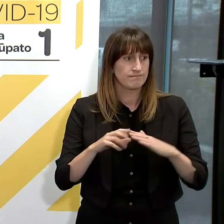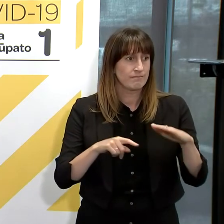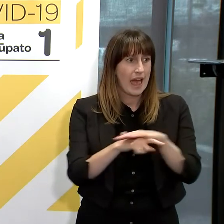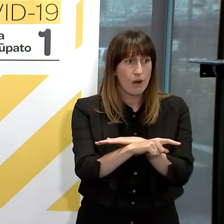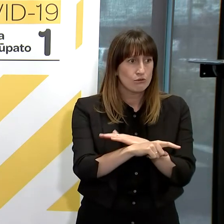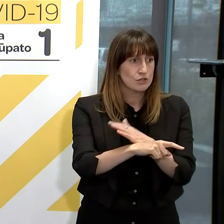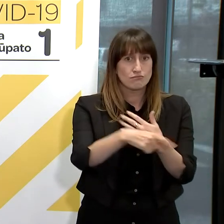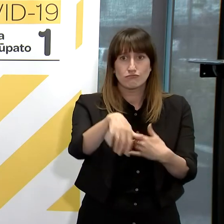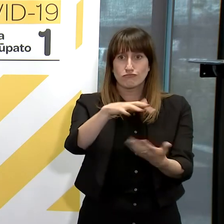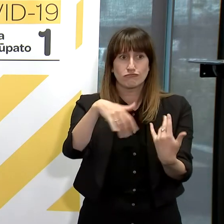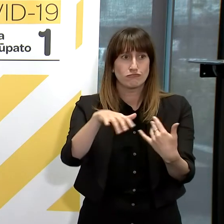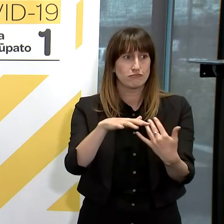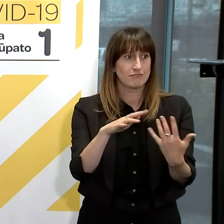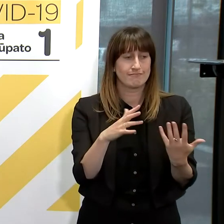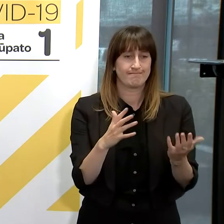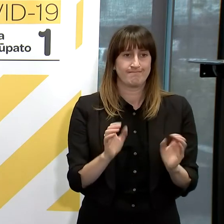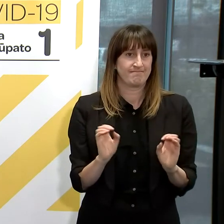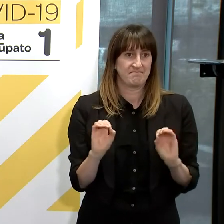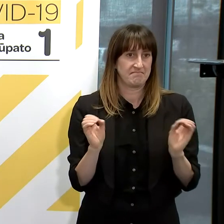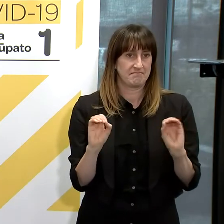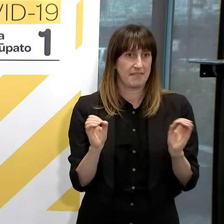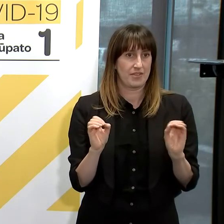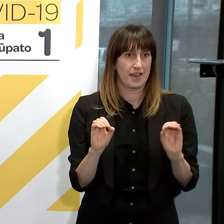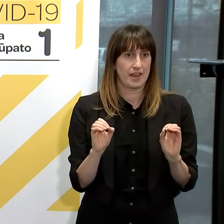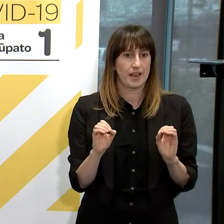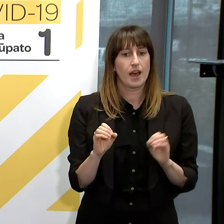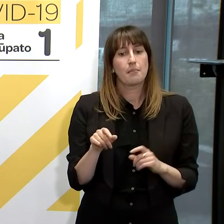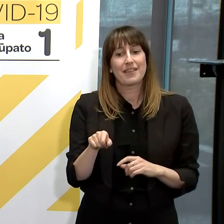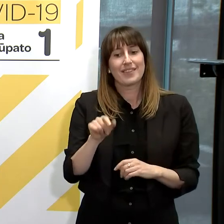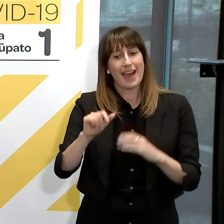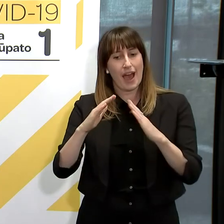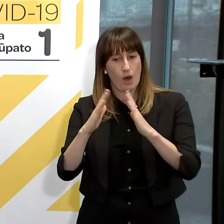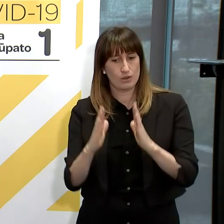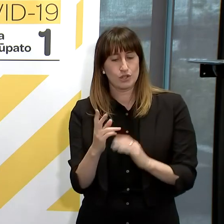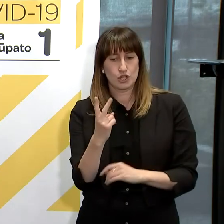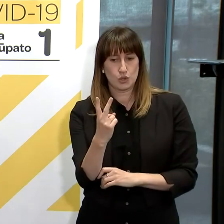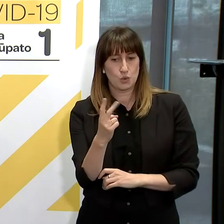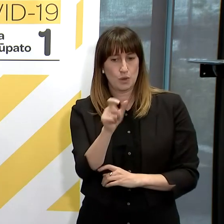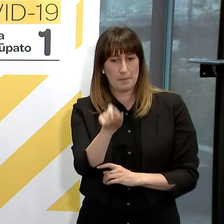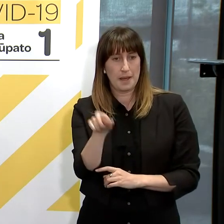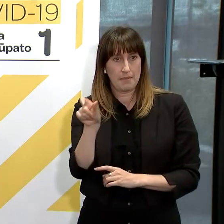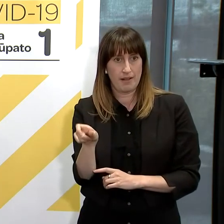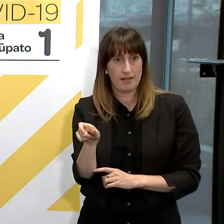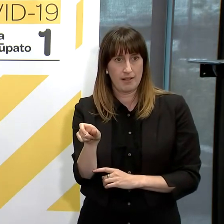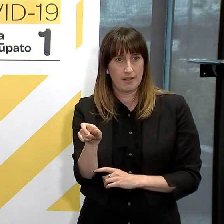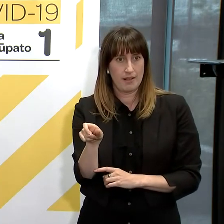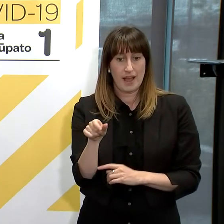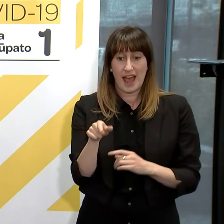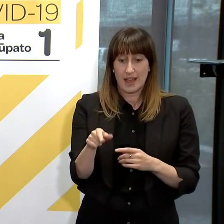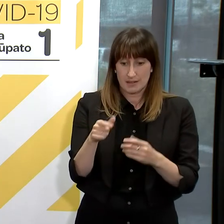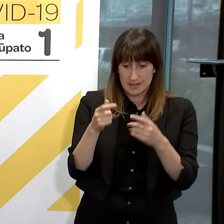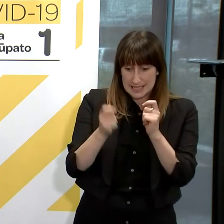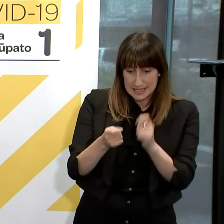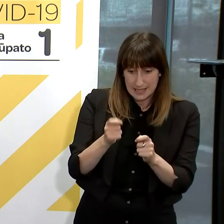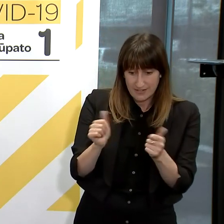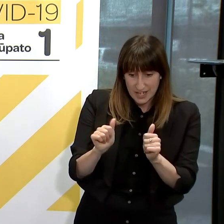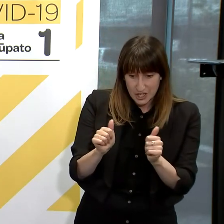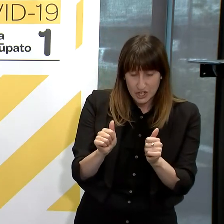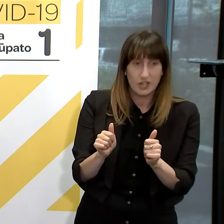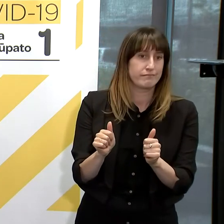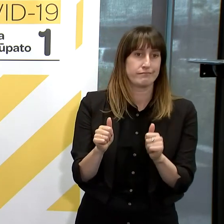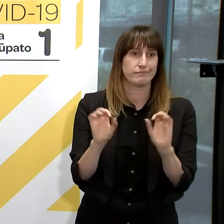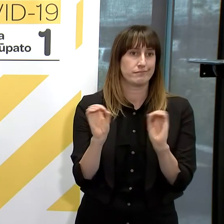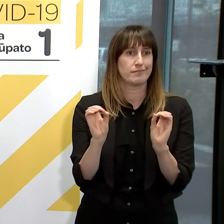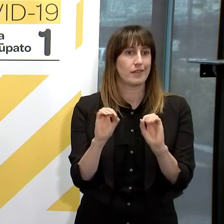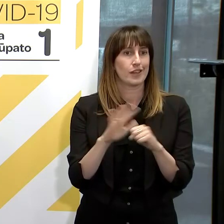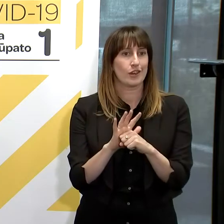interest. And as I said, they've got 2 close contacts, and those close contacts, the results just in this morning, they've tested negative. So